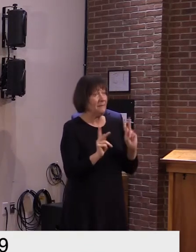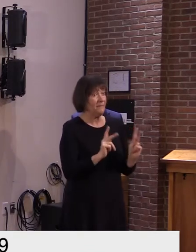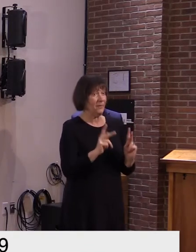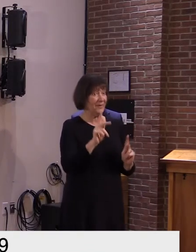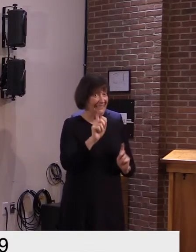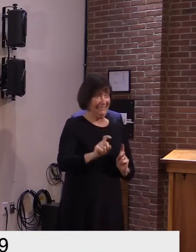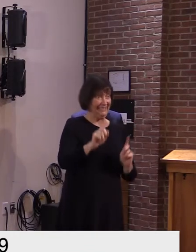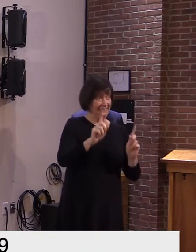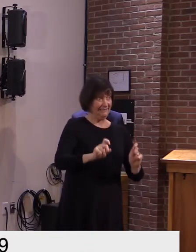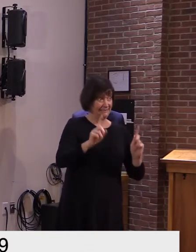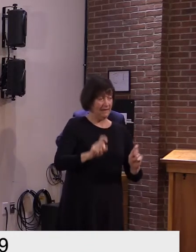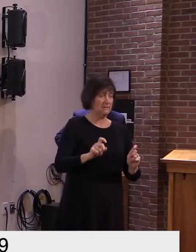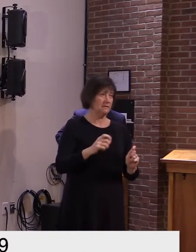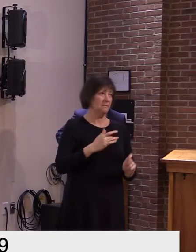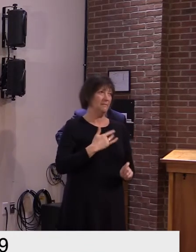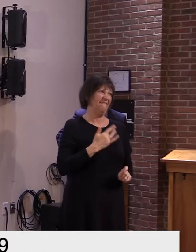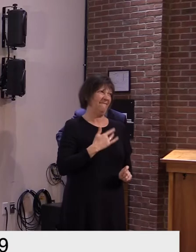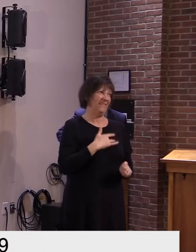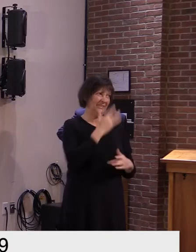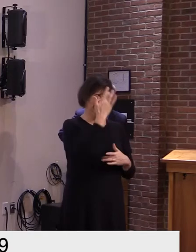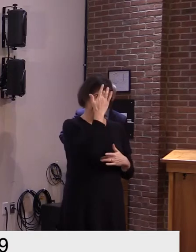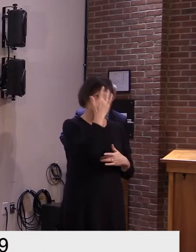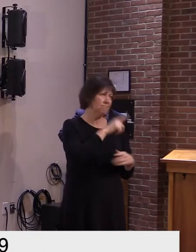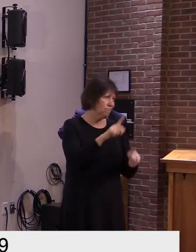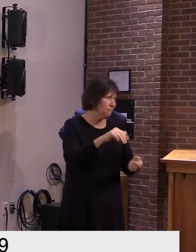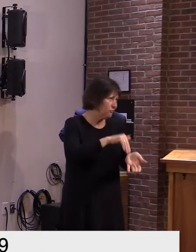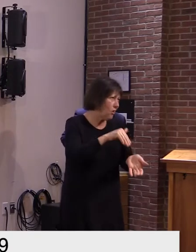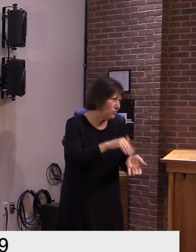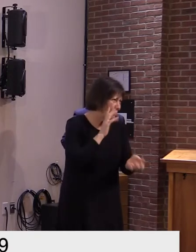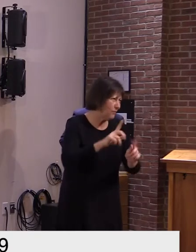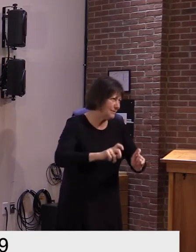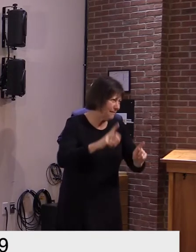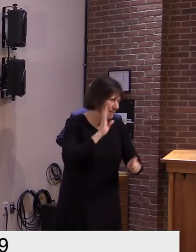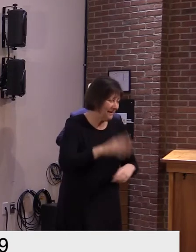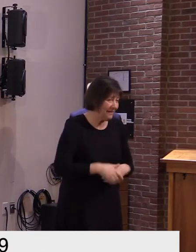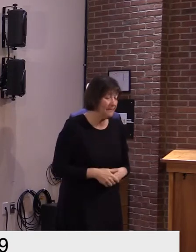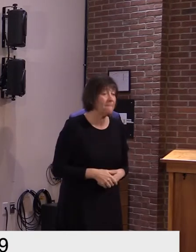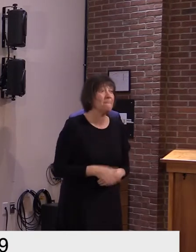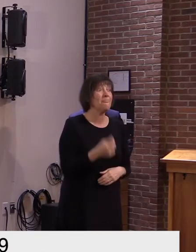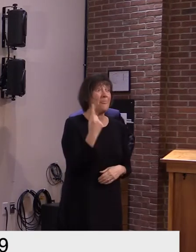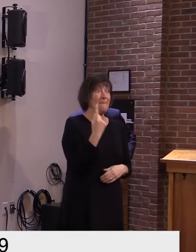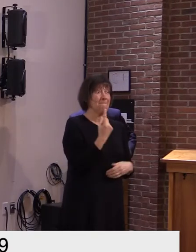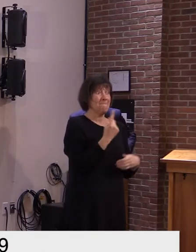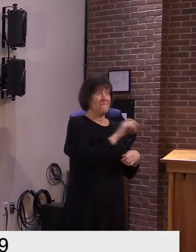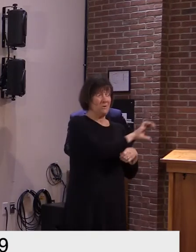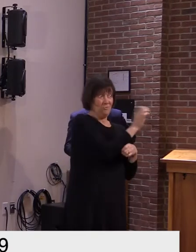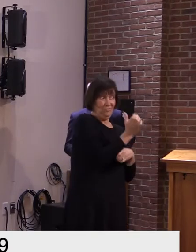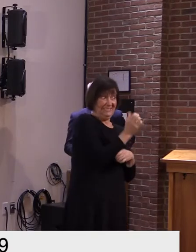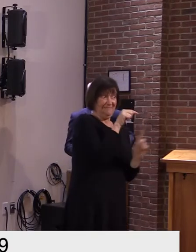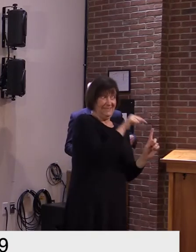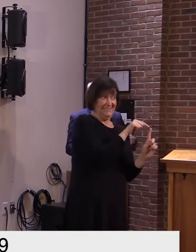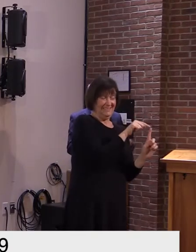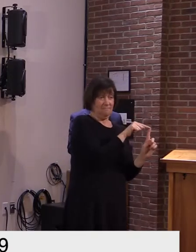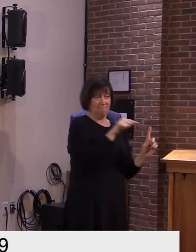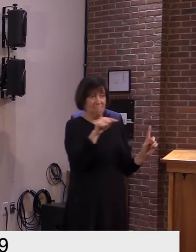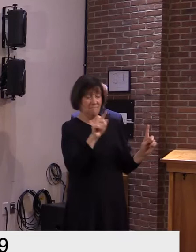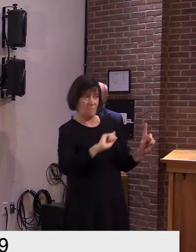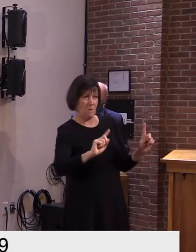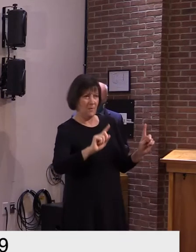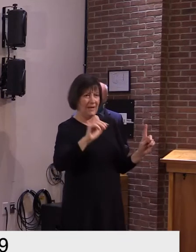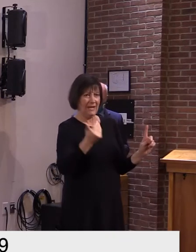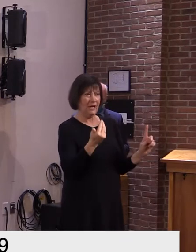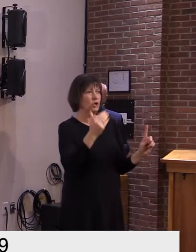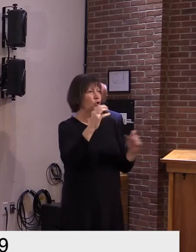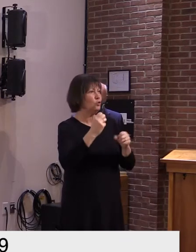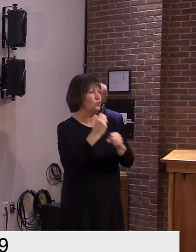ill during that time period. In between the two holidays, Christmas and New Year's, it's pretty much business as usual.